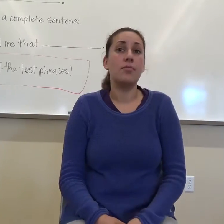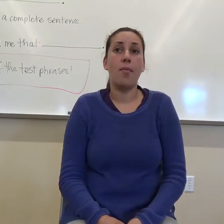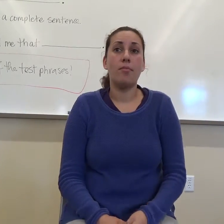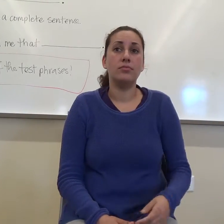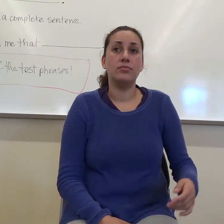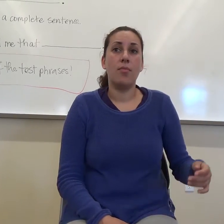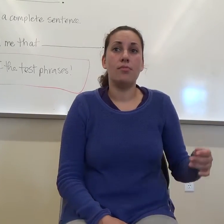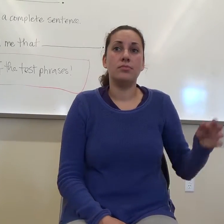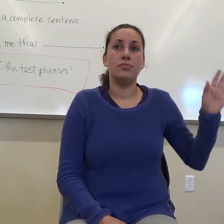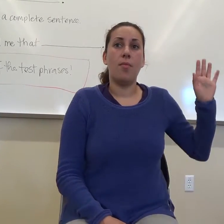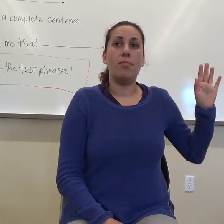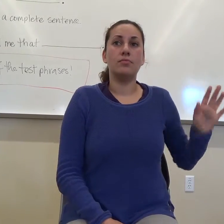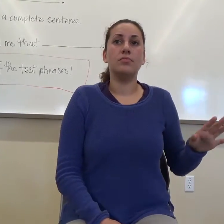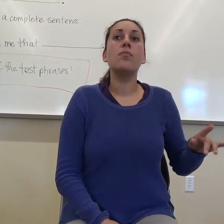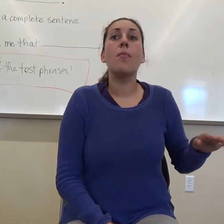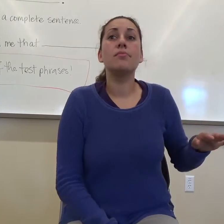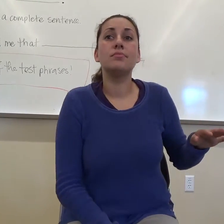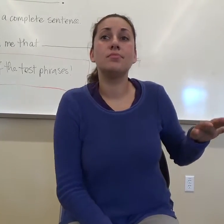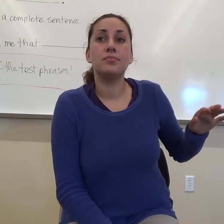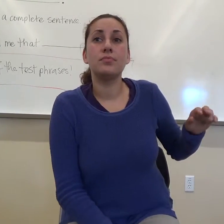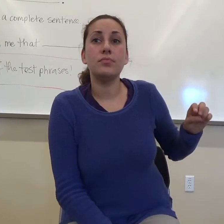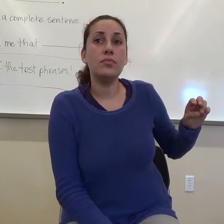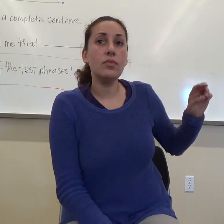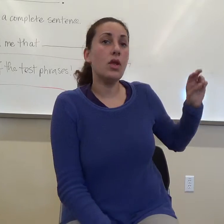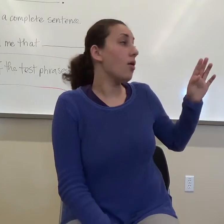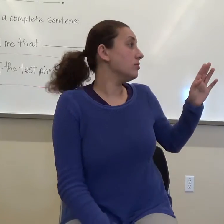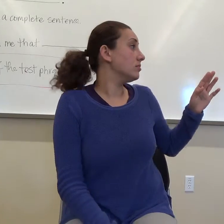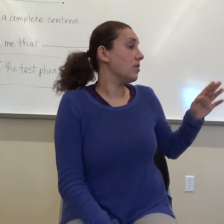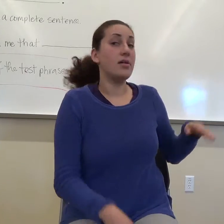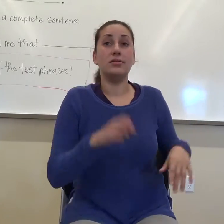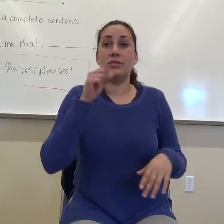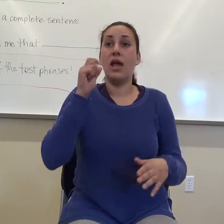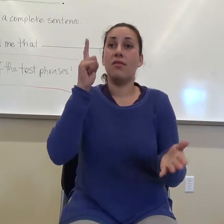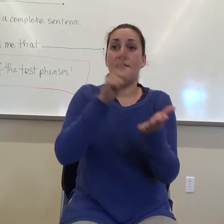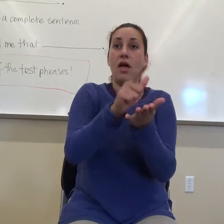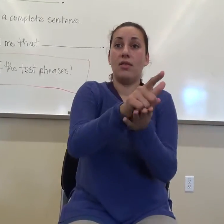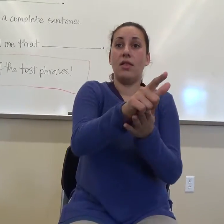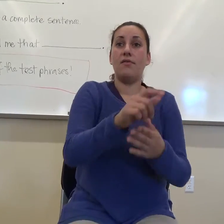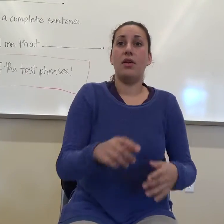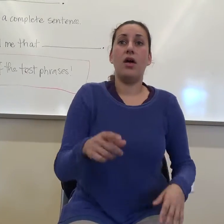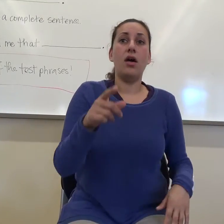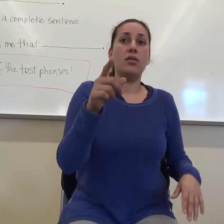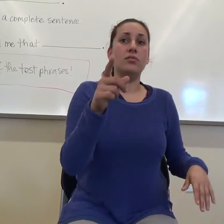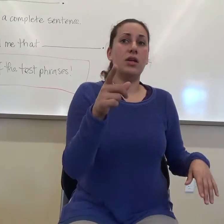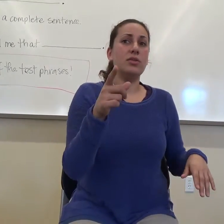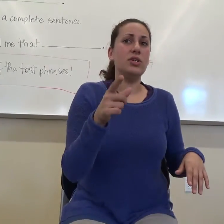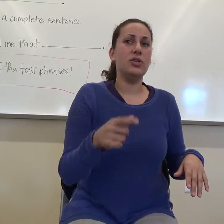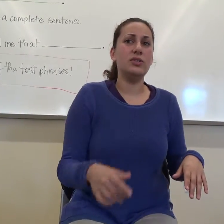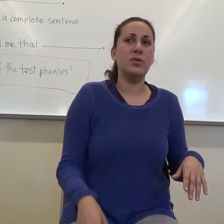they fell in love. Yeah, it is. Yeah. I'm curious, what